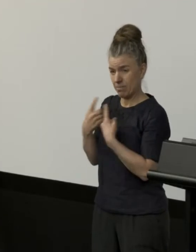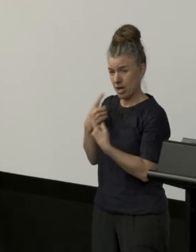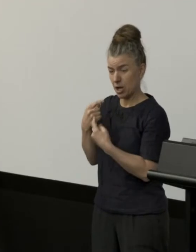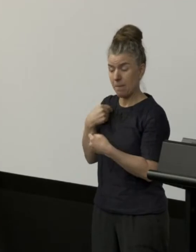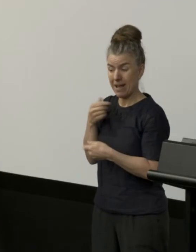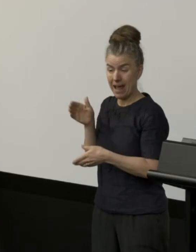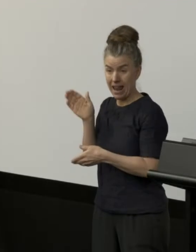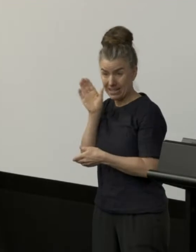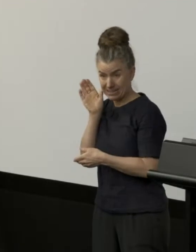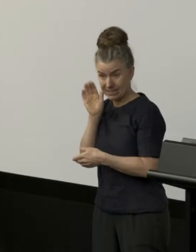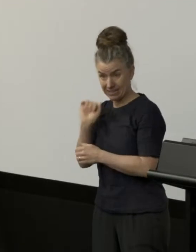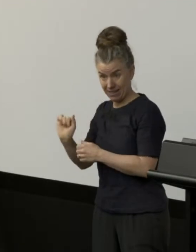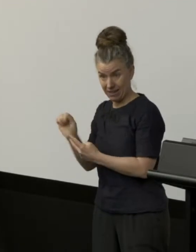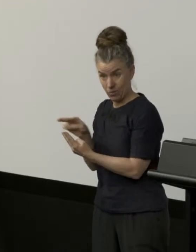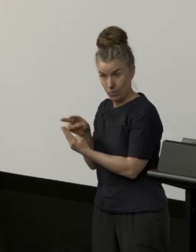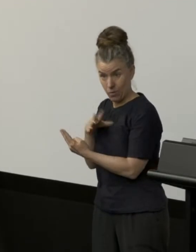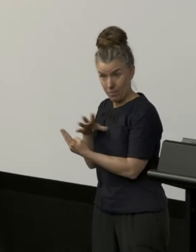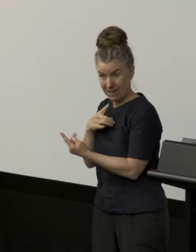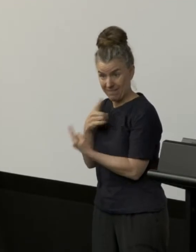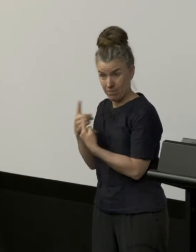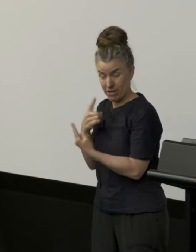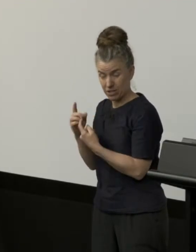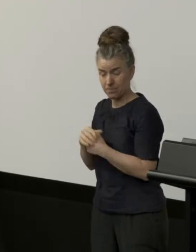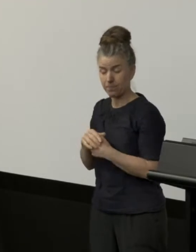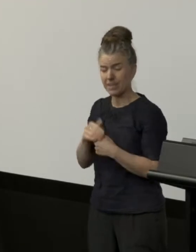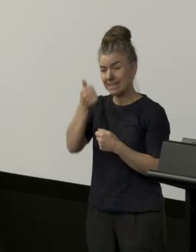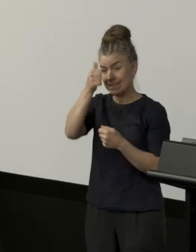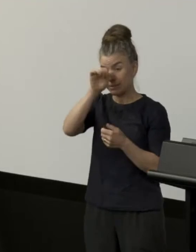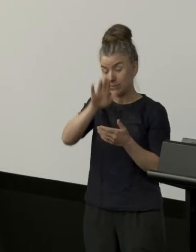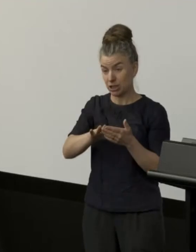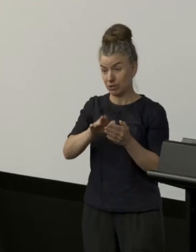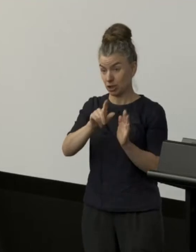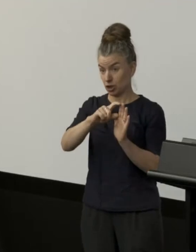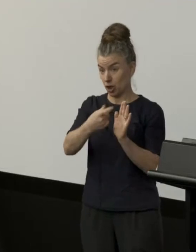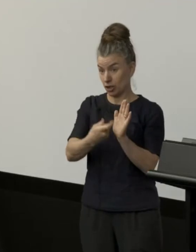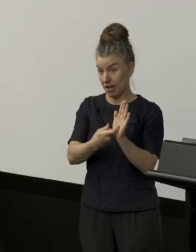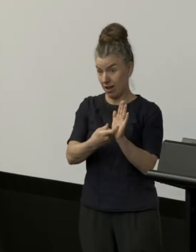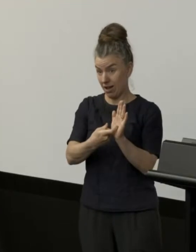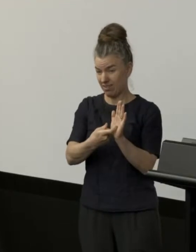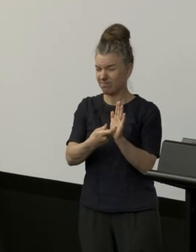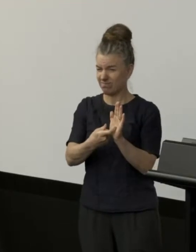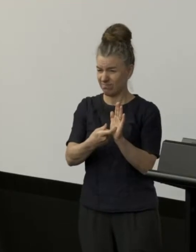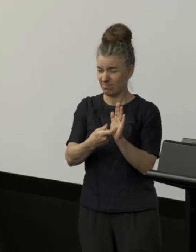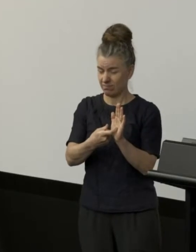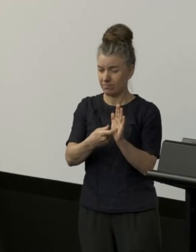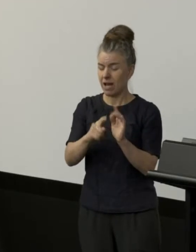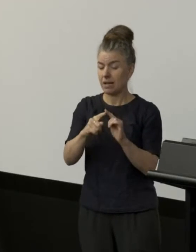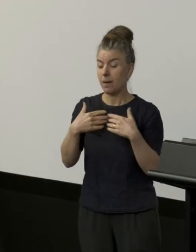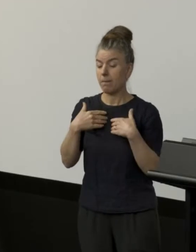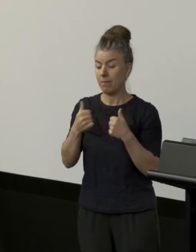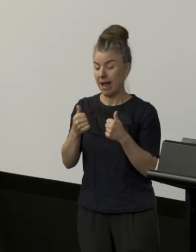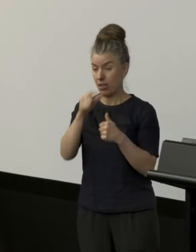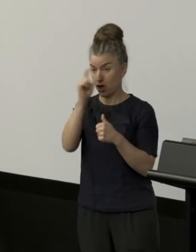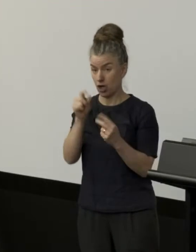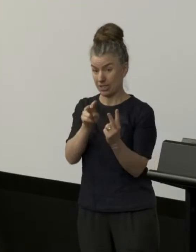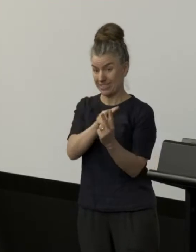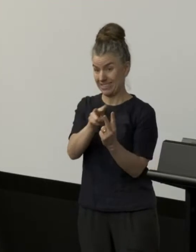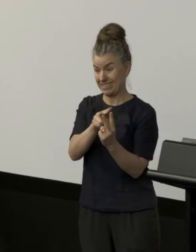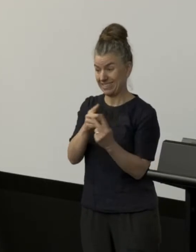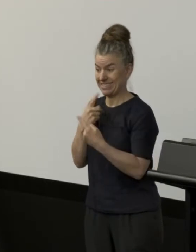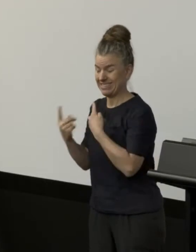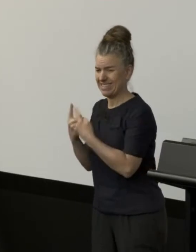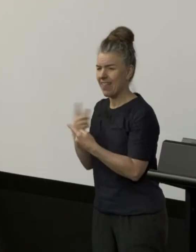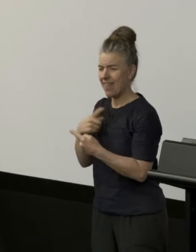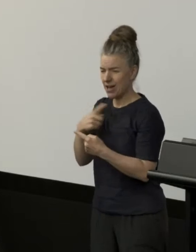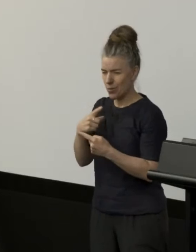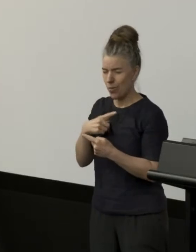so that I could share that. An experienced public health physician or medical officer of health and public health nurse did that, but that's why they